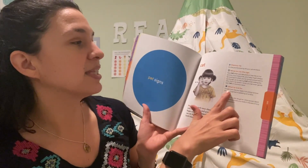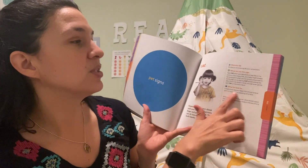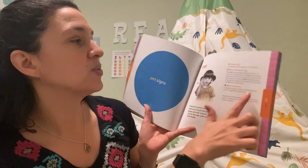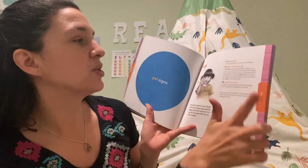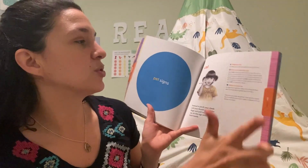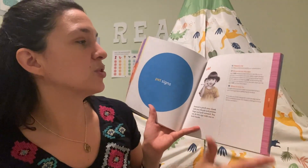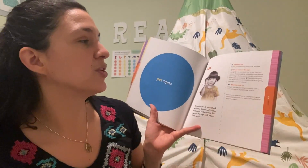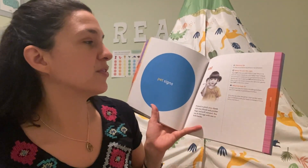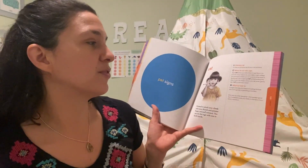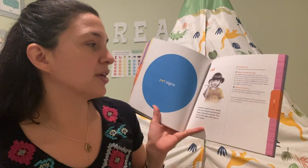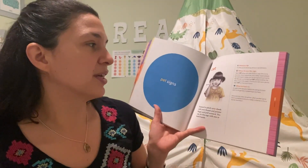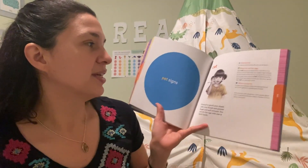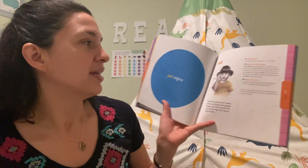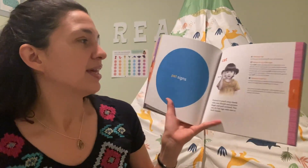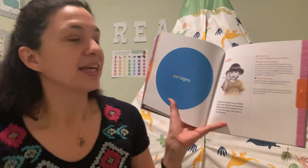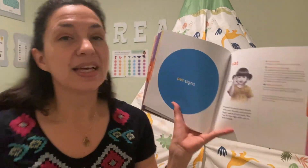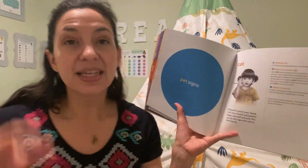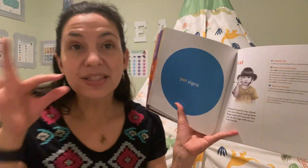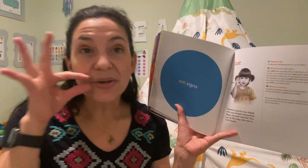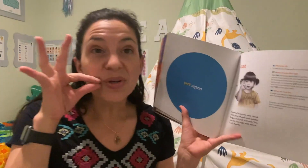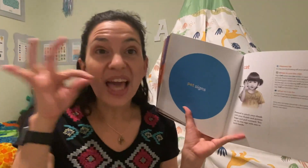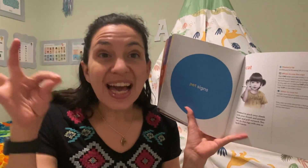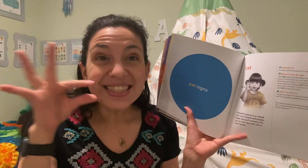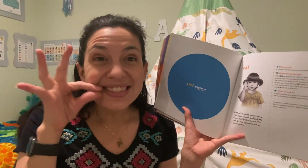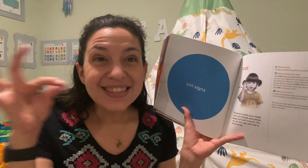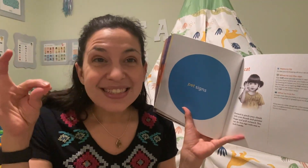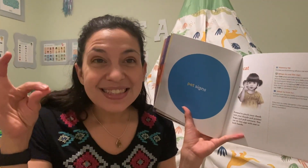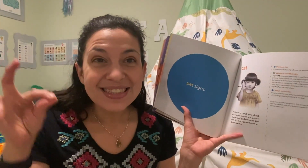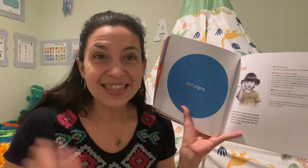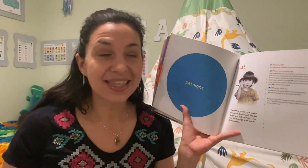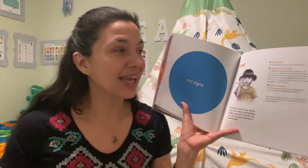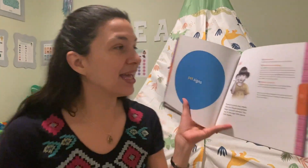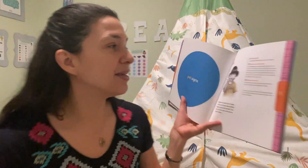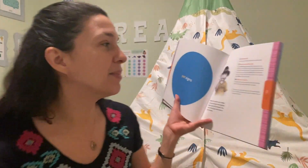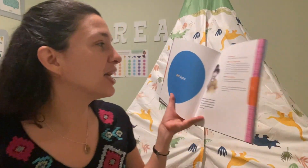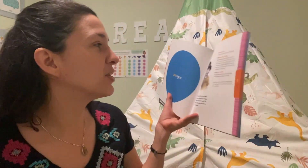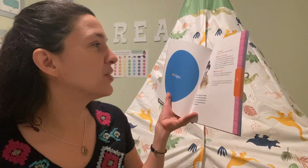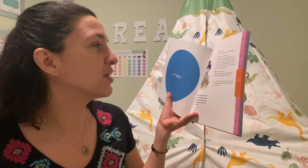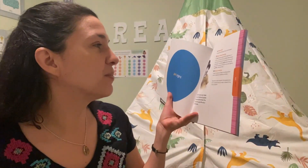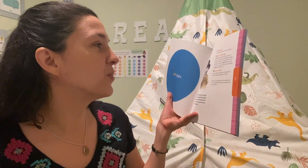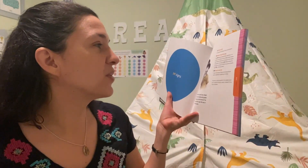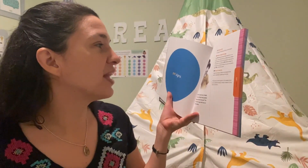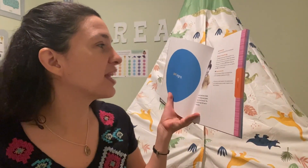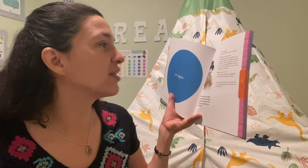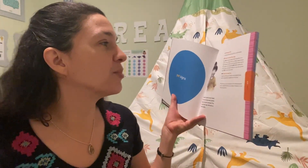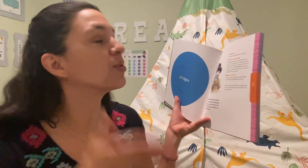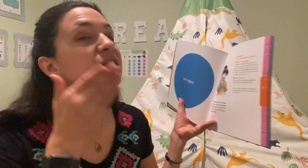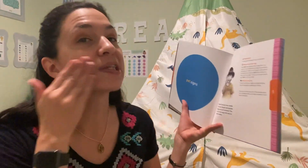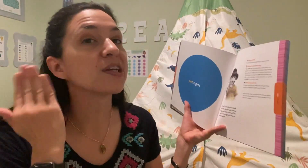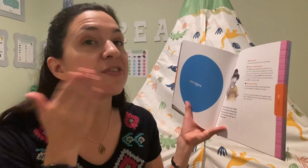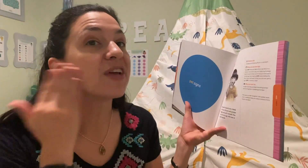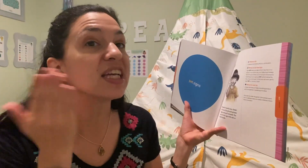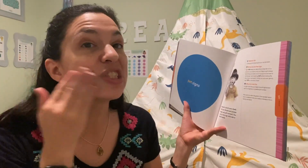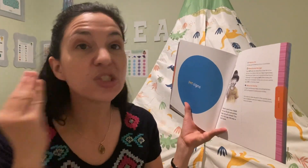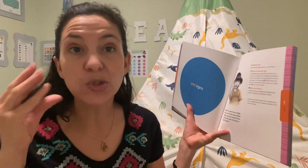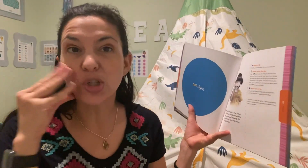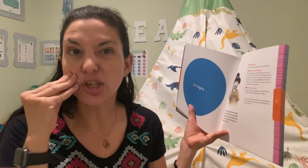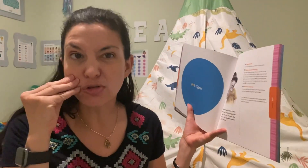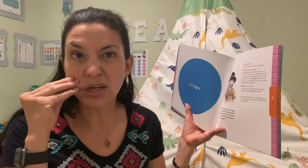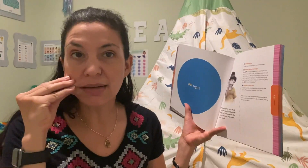is what you should look for. So cat, and it might look more like they're brushing their face or they're grabbing